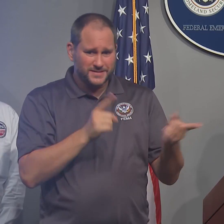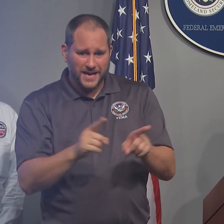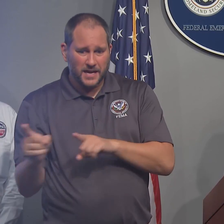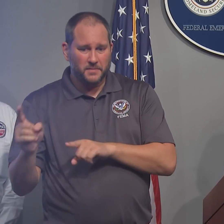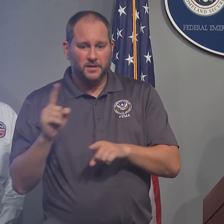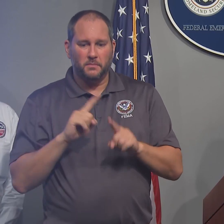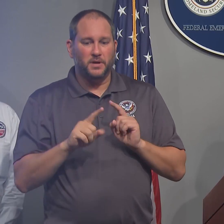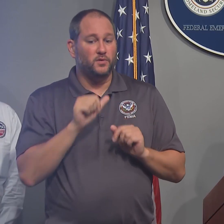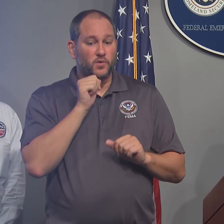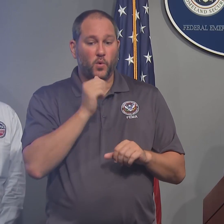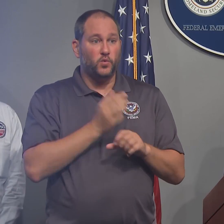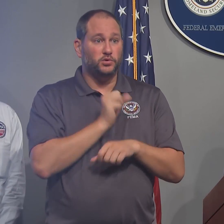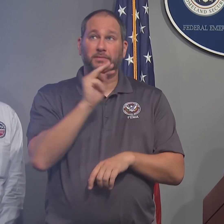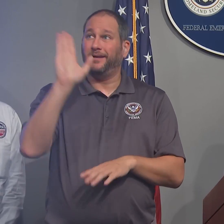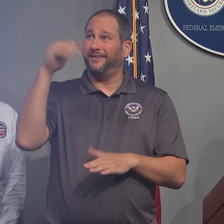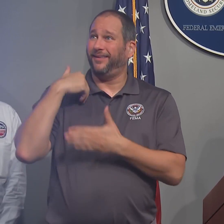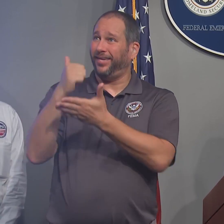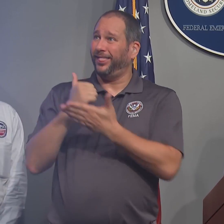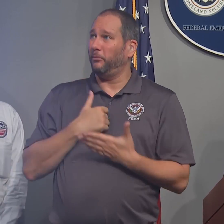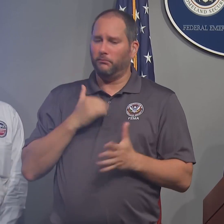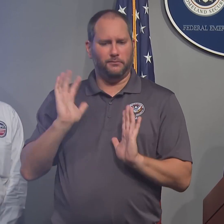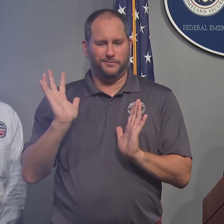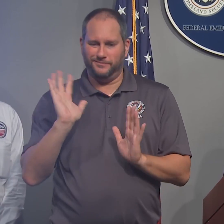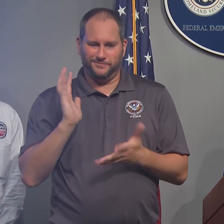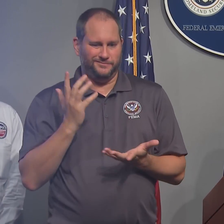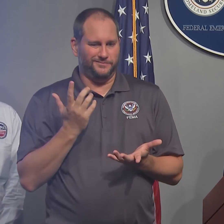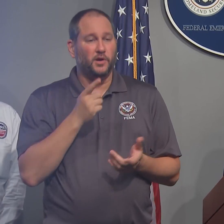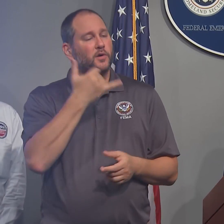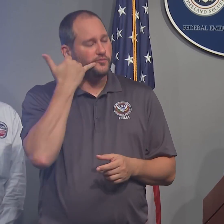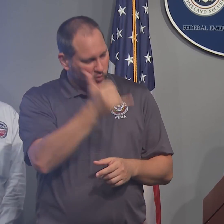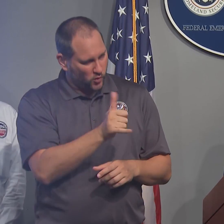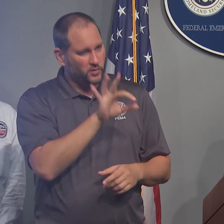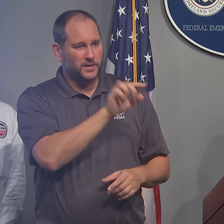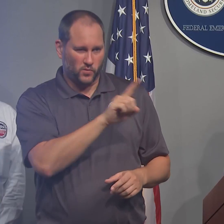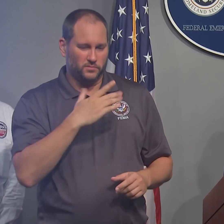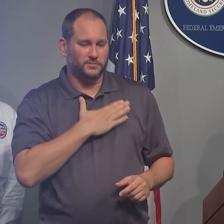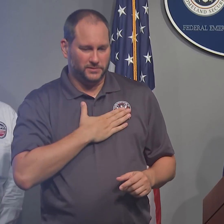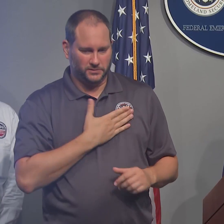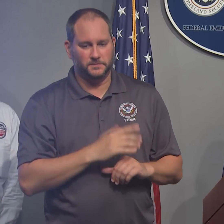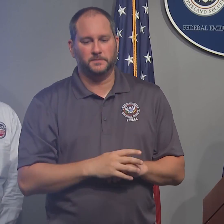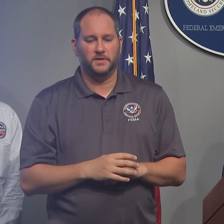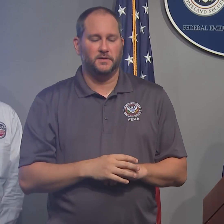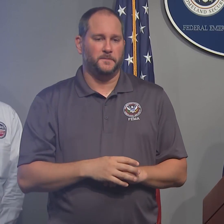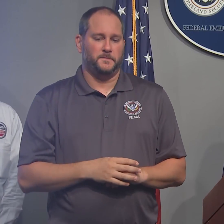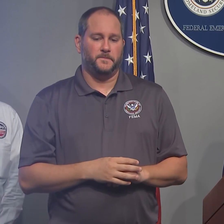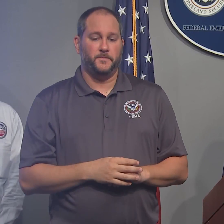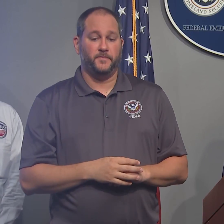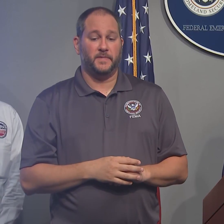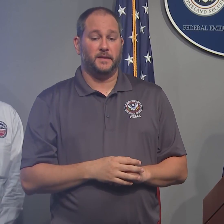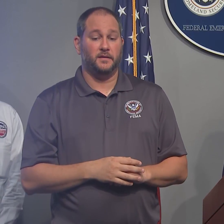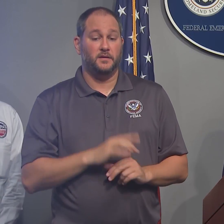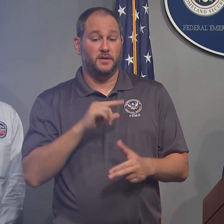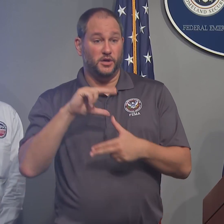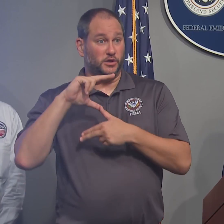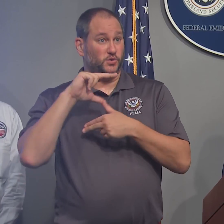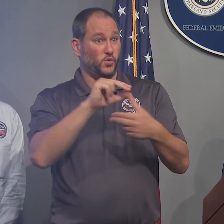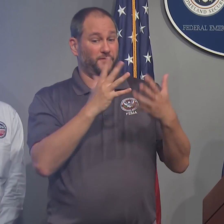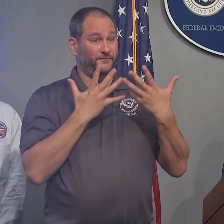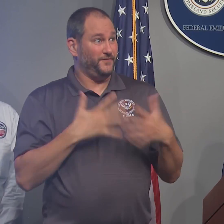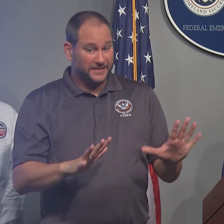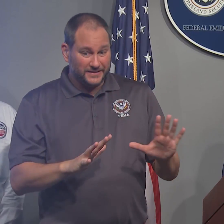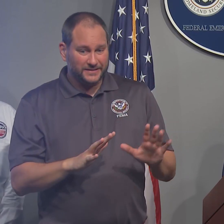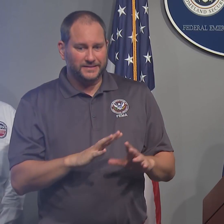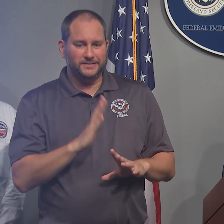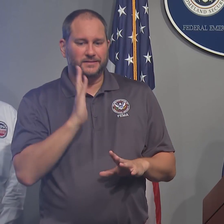call 911 or Channel 16 in order to reach out to get help. And finally, once the storm has passed, the areas will still be